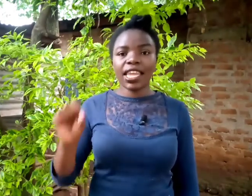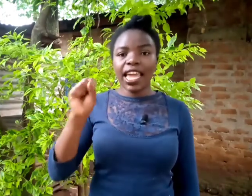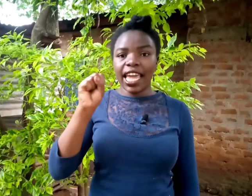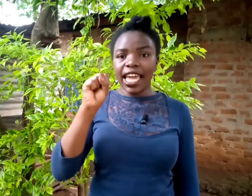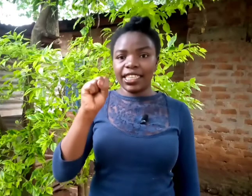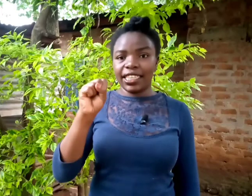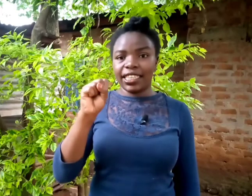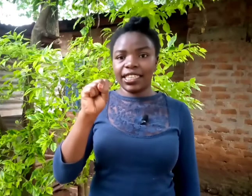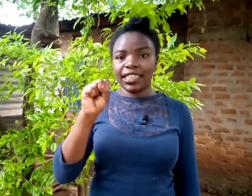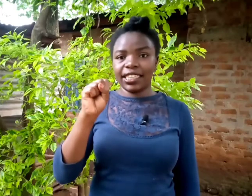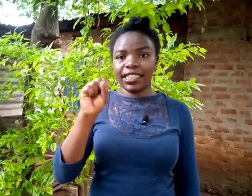S,